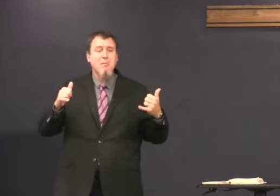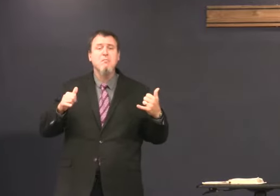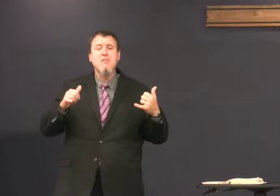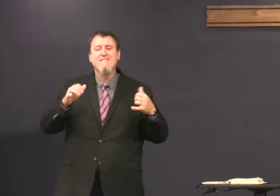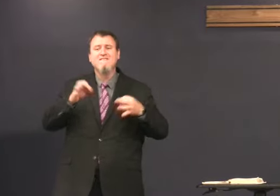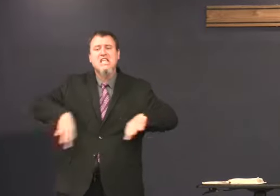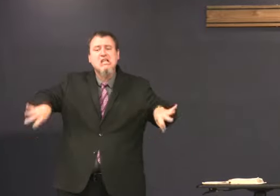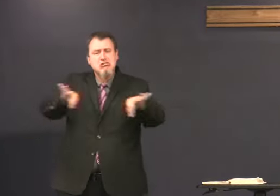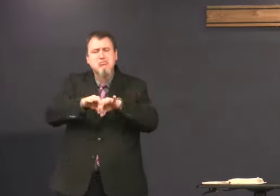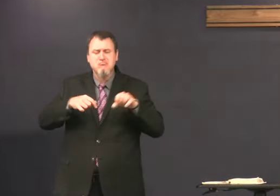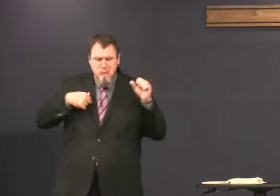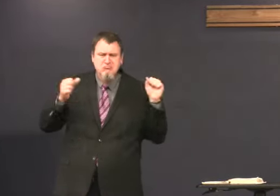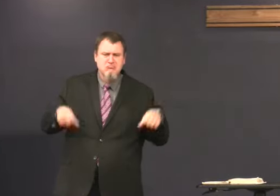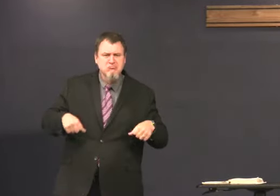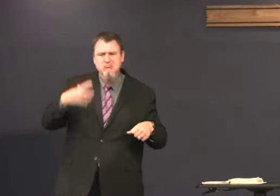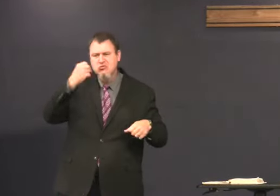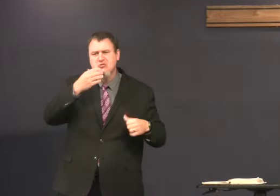I would play